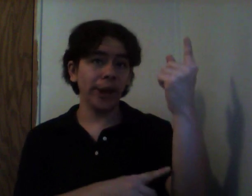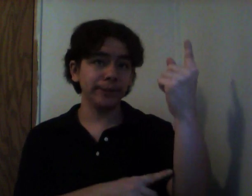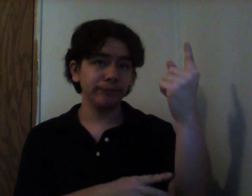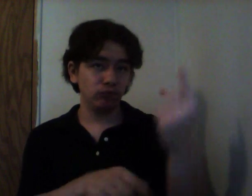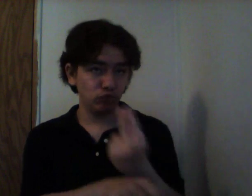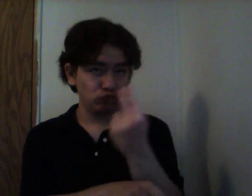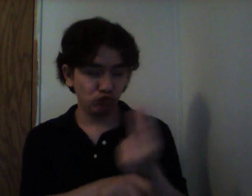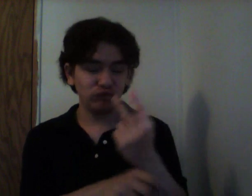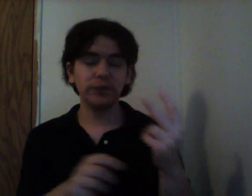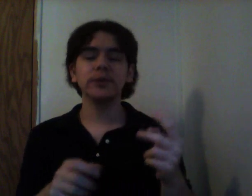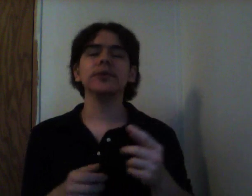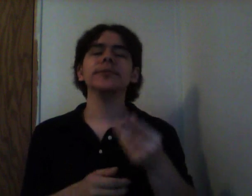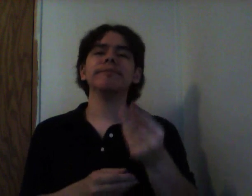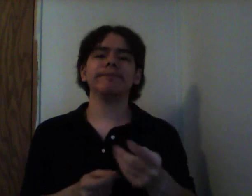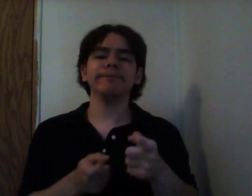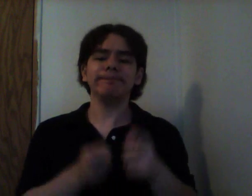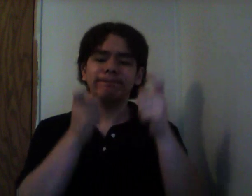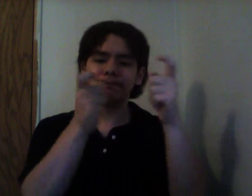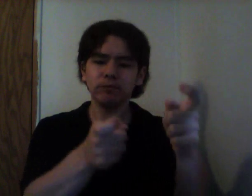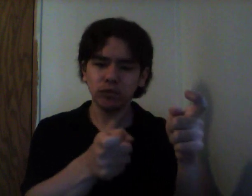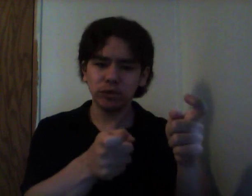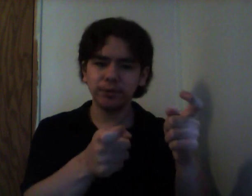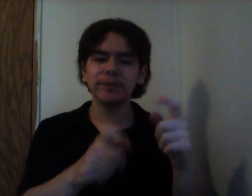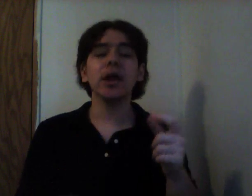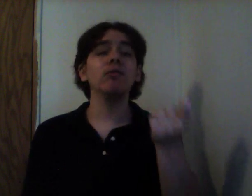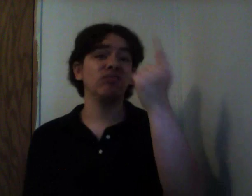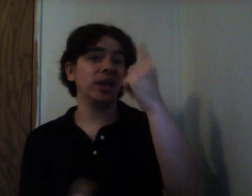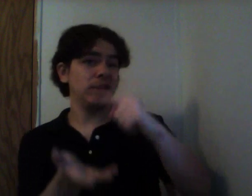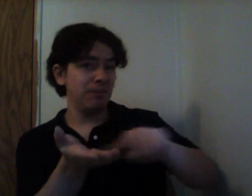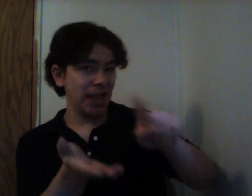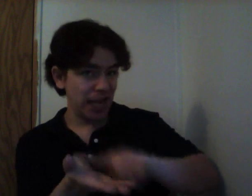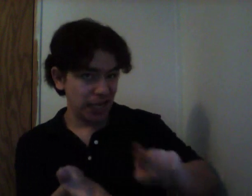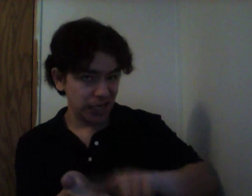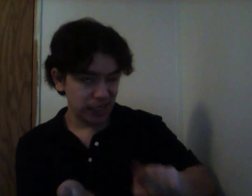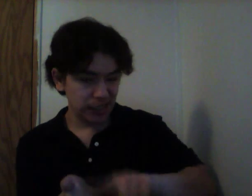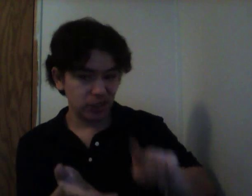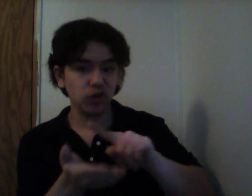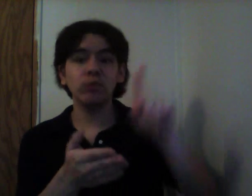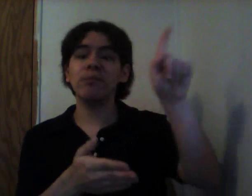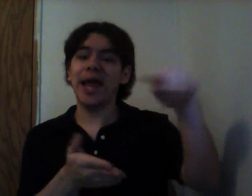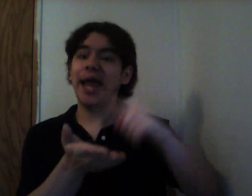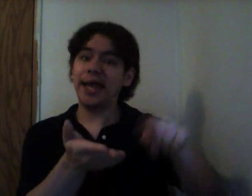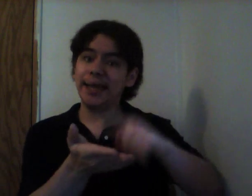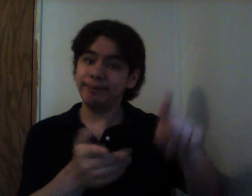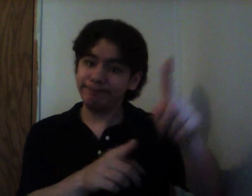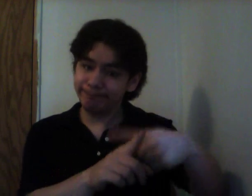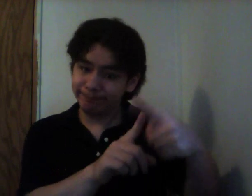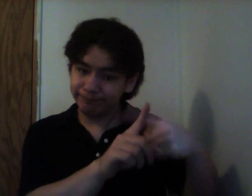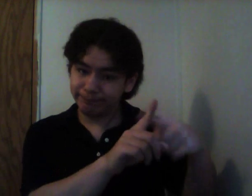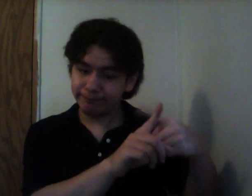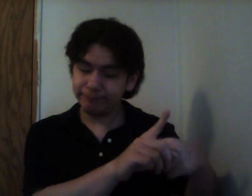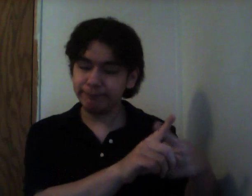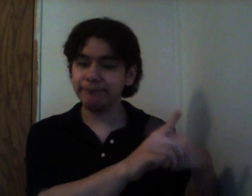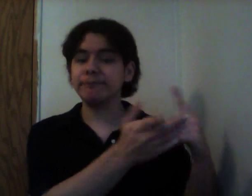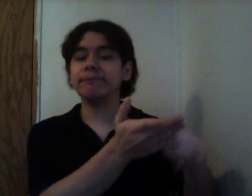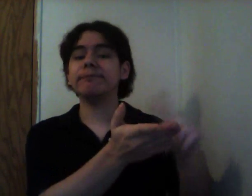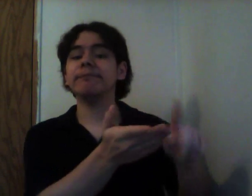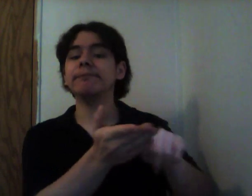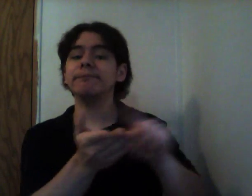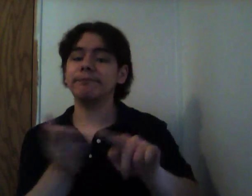out, I would use that. So that's a paid feature, and you might have seen as I was going around the screen that when we're on